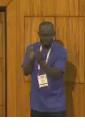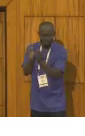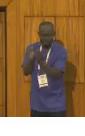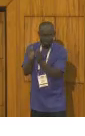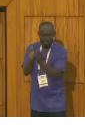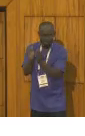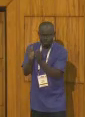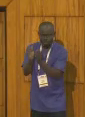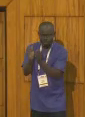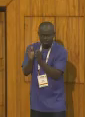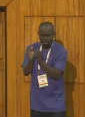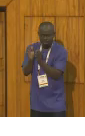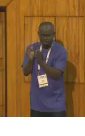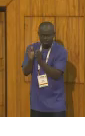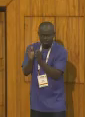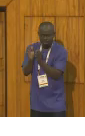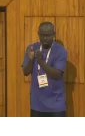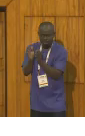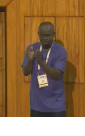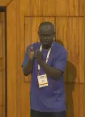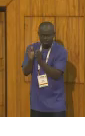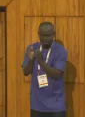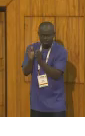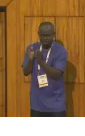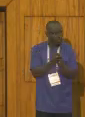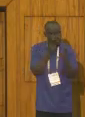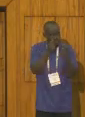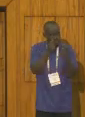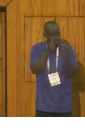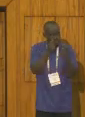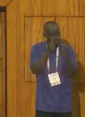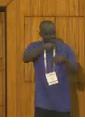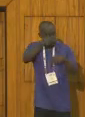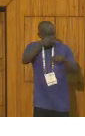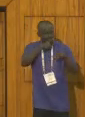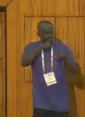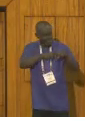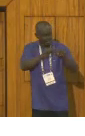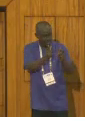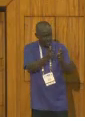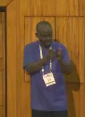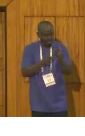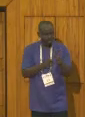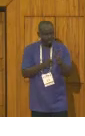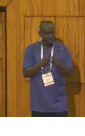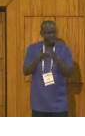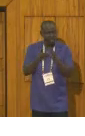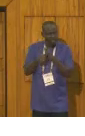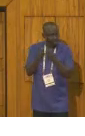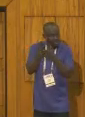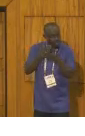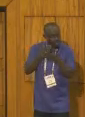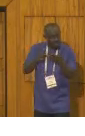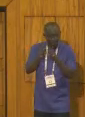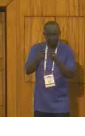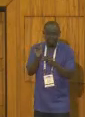the adolescent girls and young women, which in our country, the incidence level is very high of HIV. And then the key populations, the